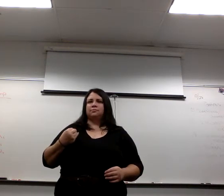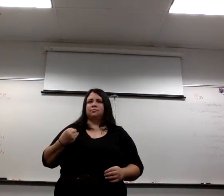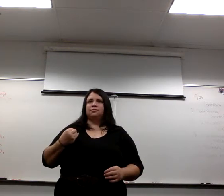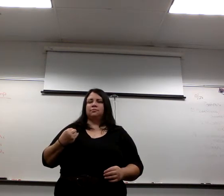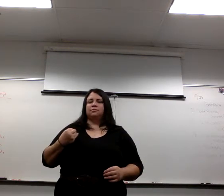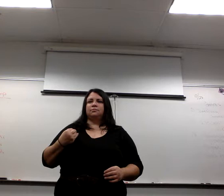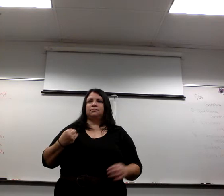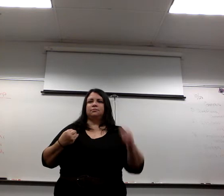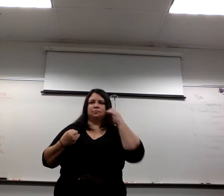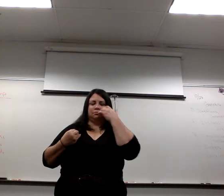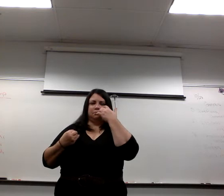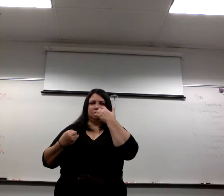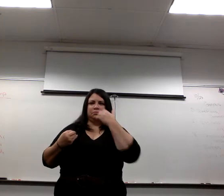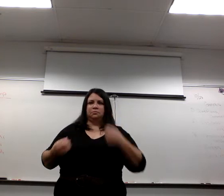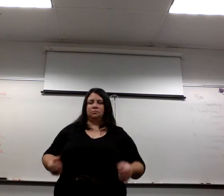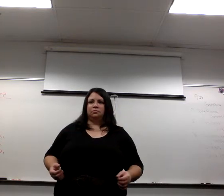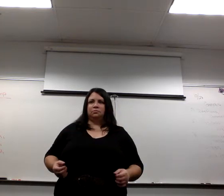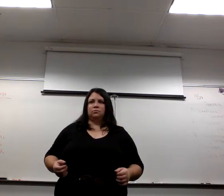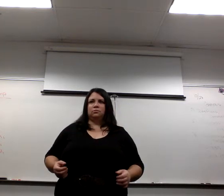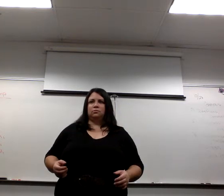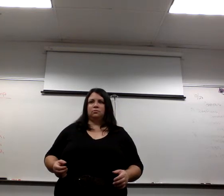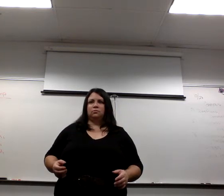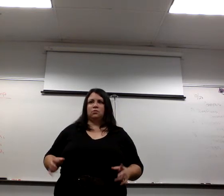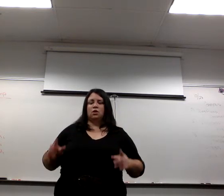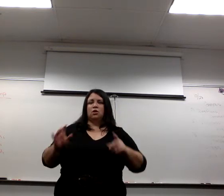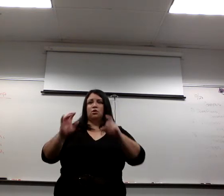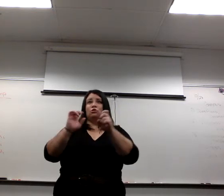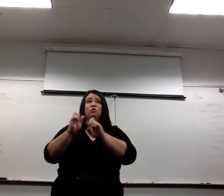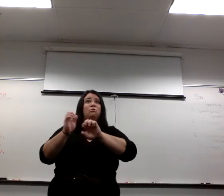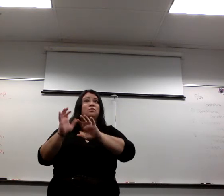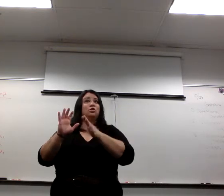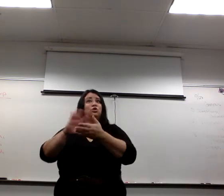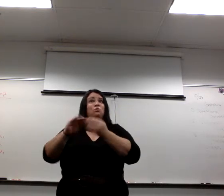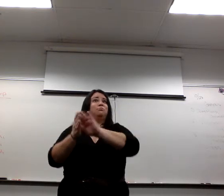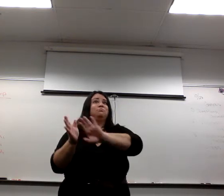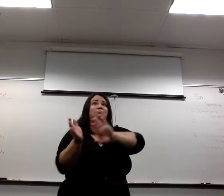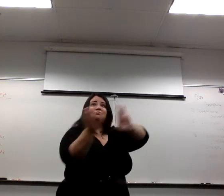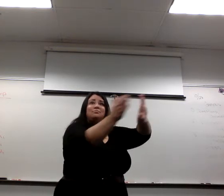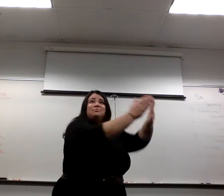And then this is changing to a completely different thing. This is in southern Illinois.